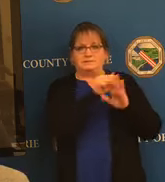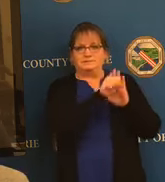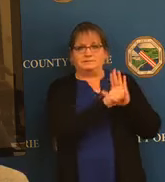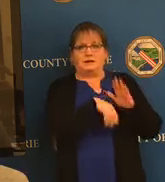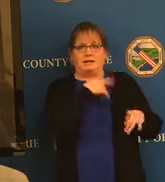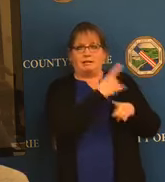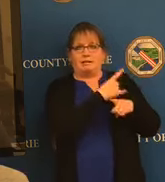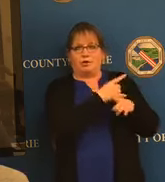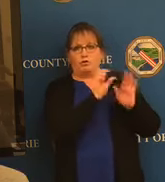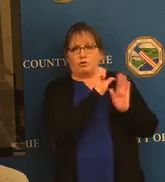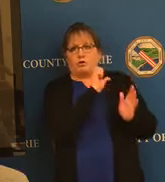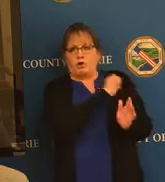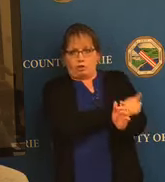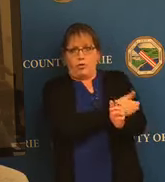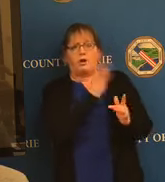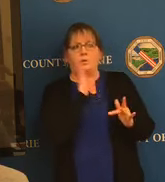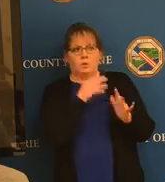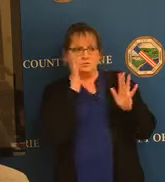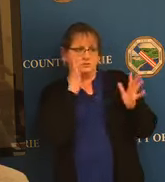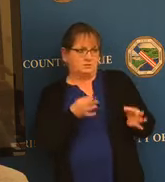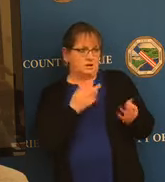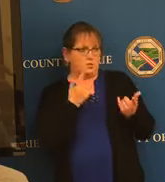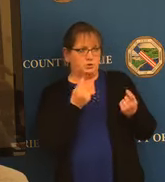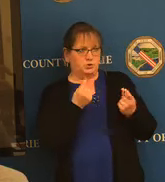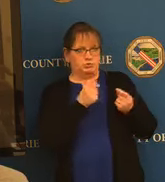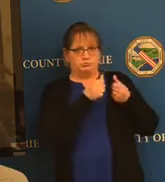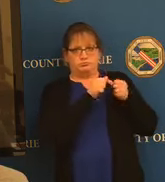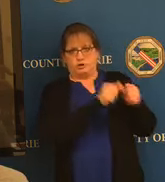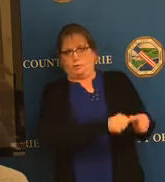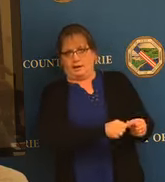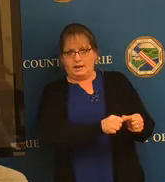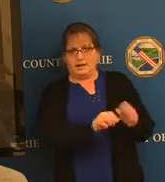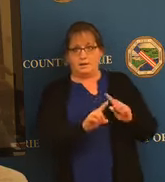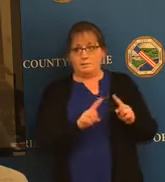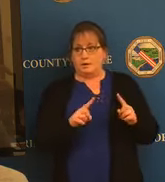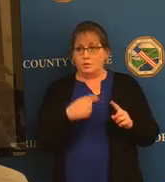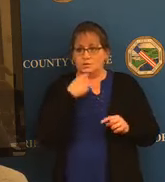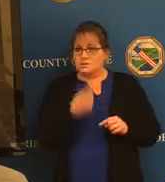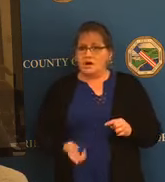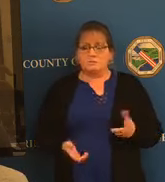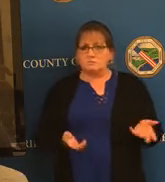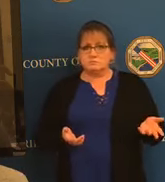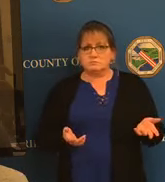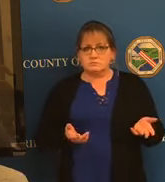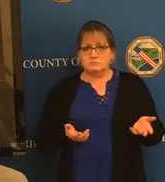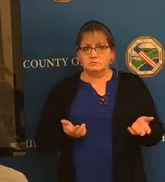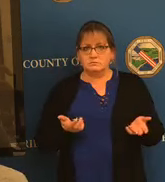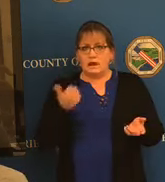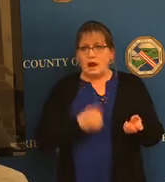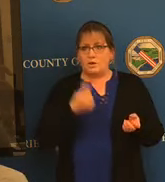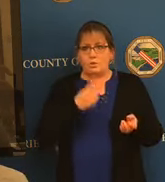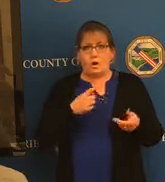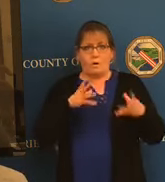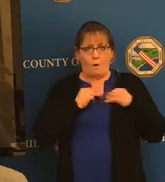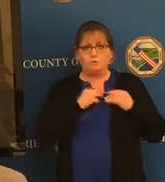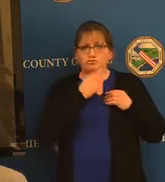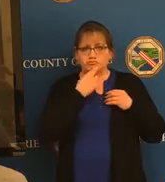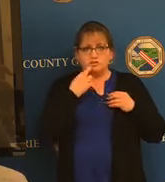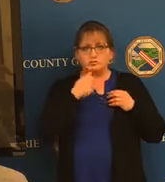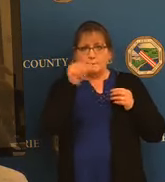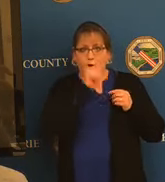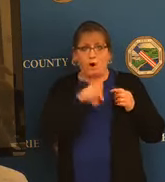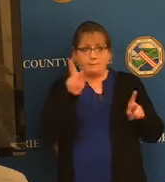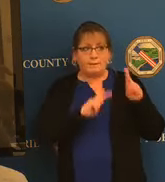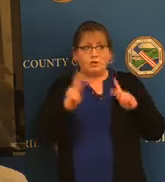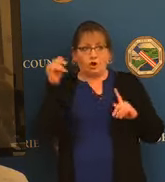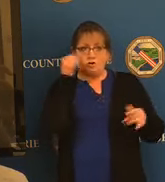to determine what they're going to do permanently. But we're just, once again, sending that message to any restaurant or bar owner out there. people are calling us and